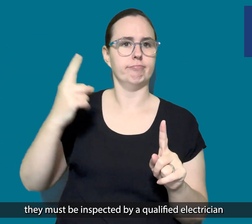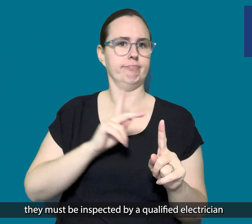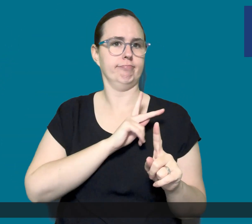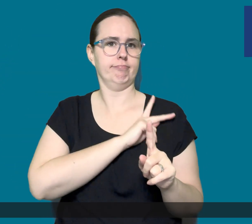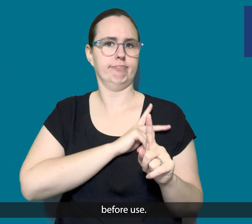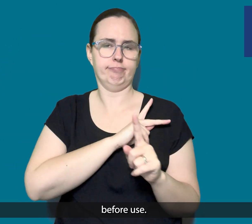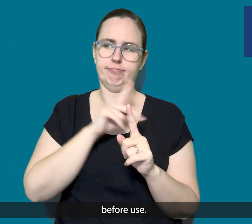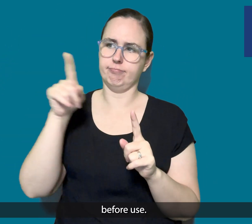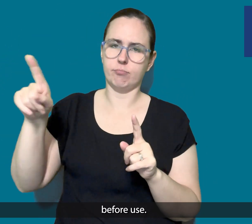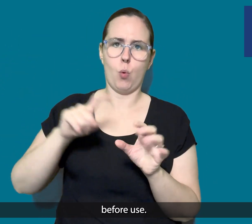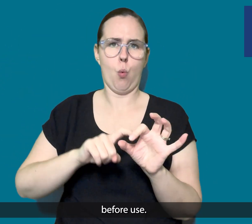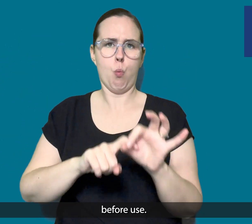electrician before use.